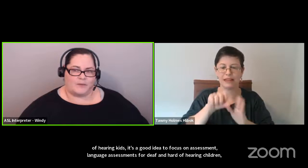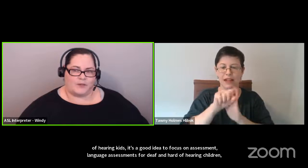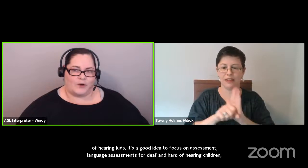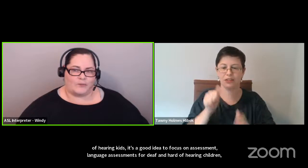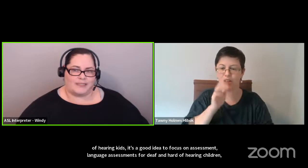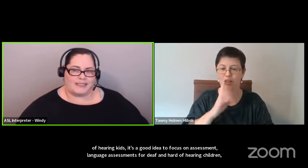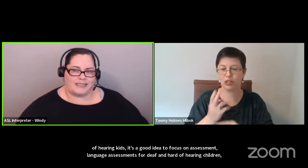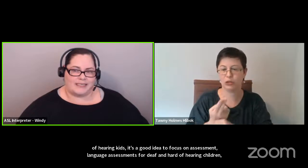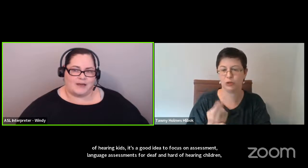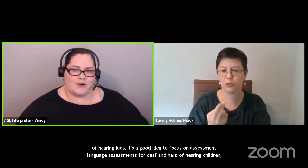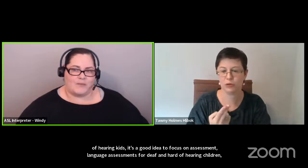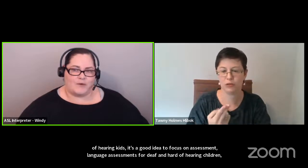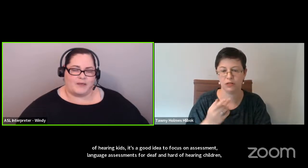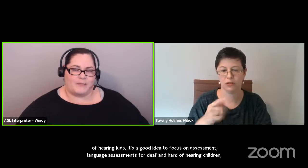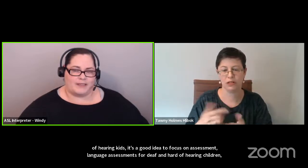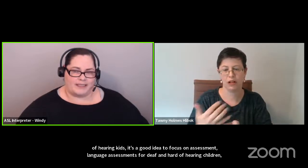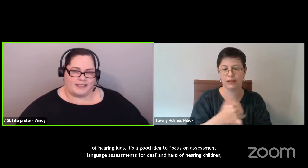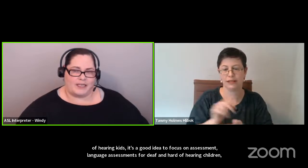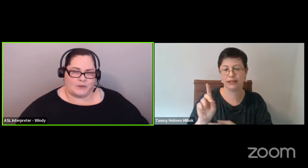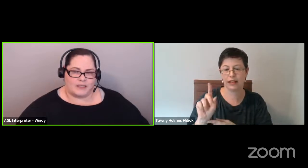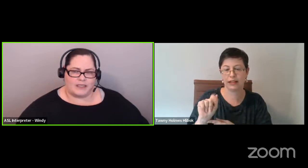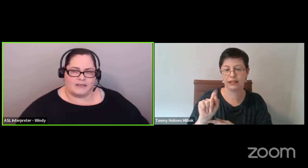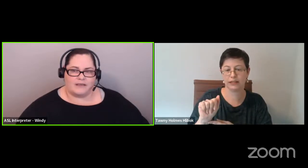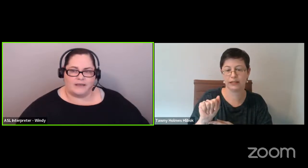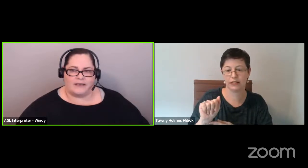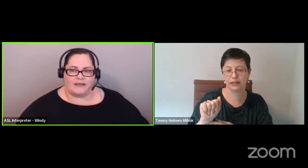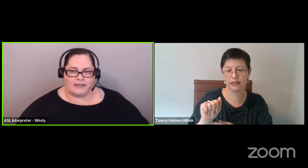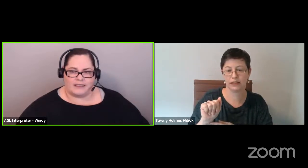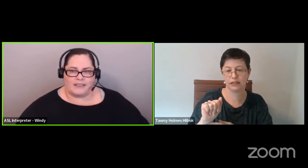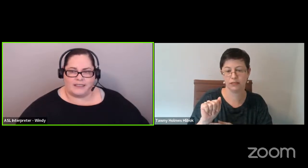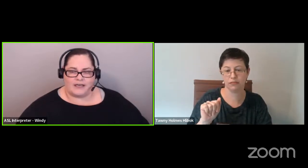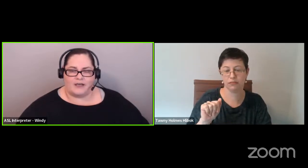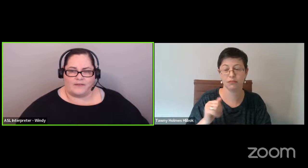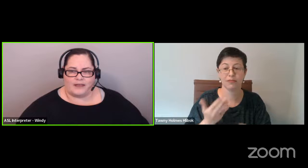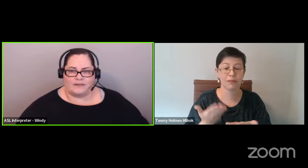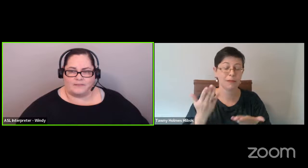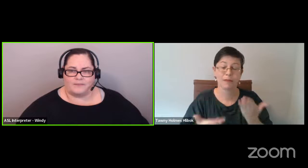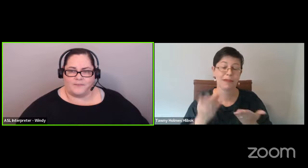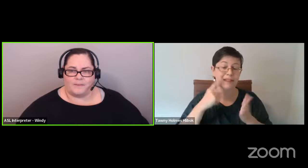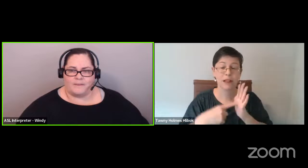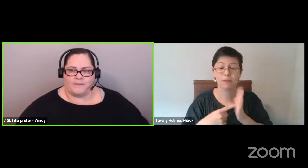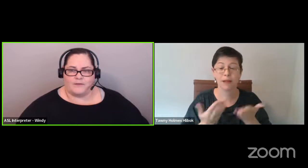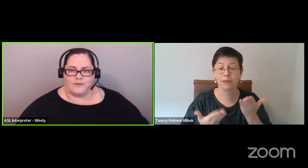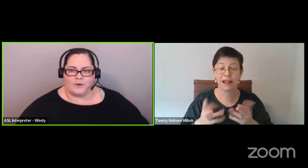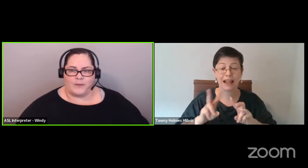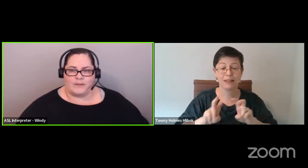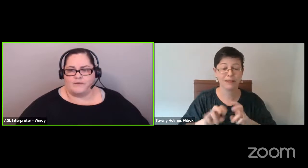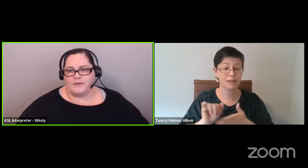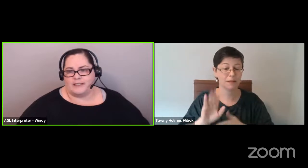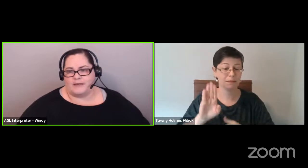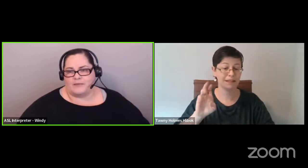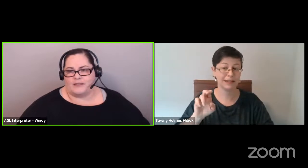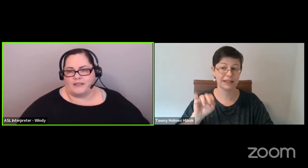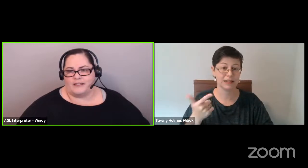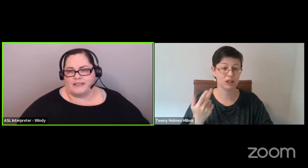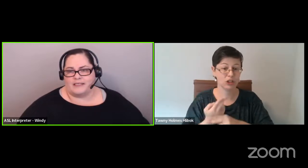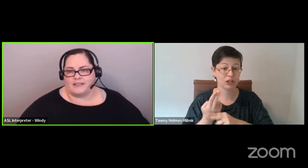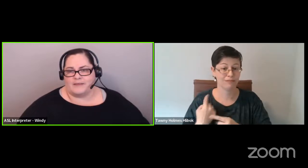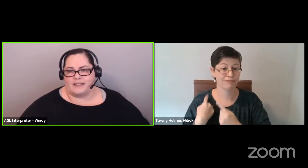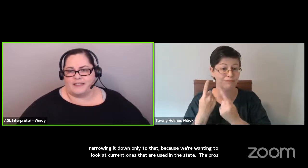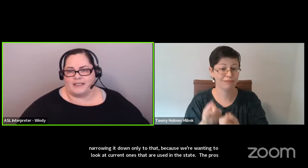subcommittee, we would hope to see more people in the state using, and then collecting data on that. So maybe, for